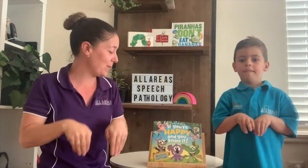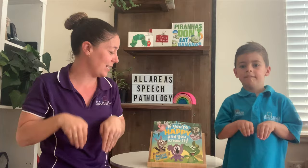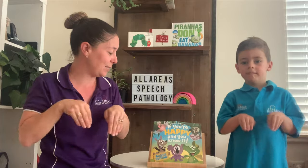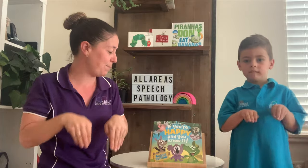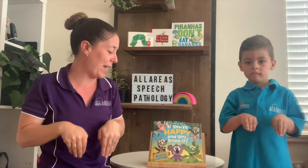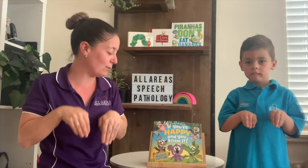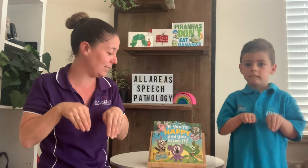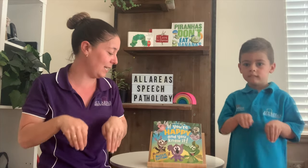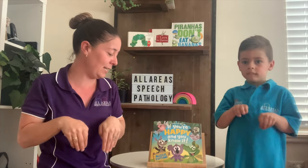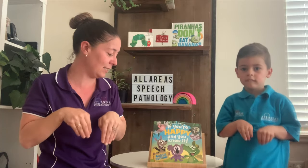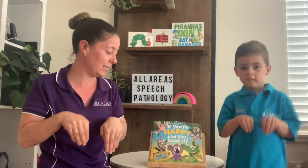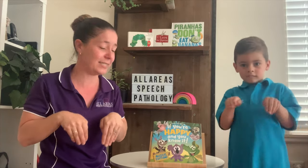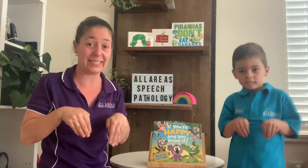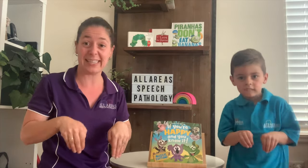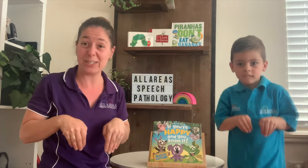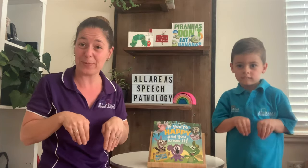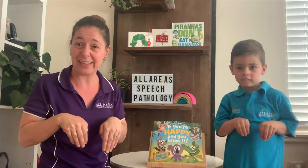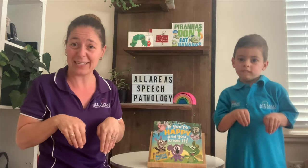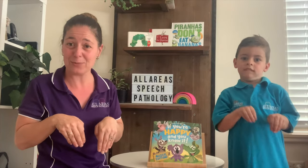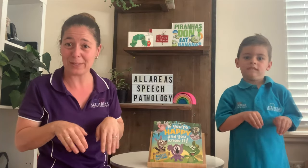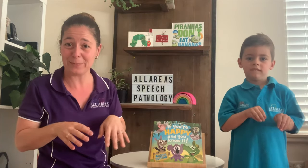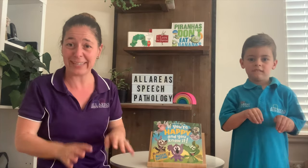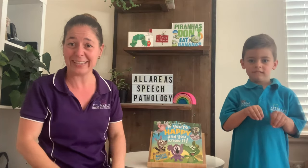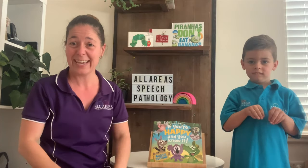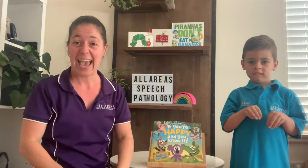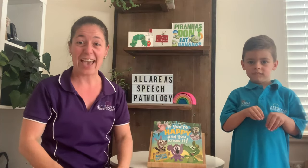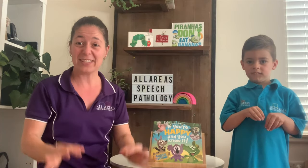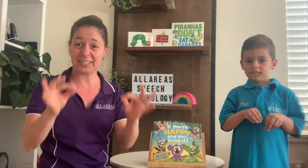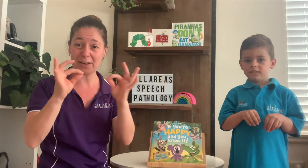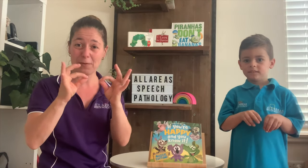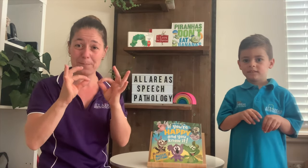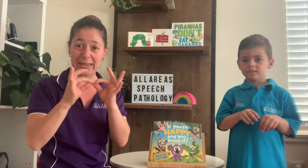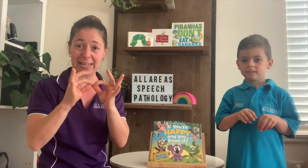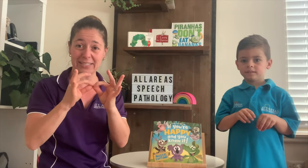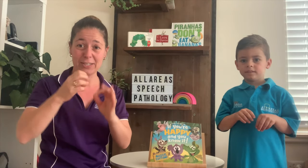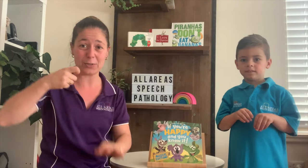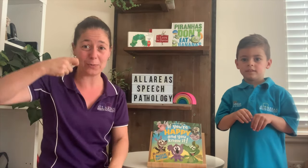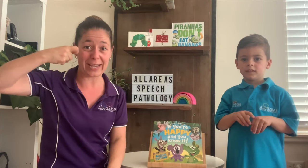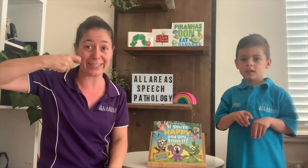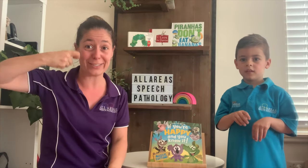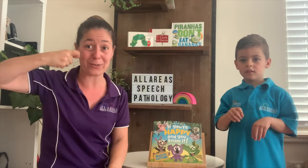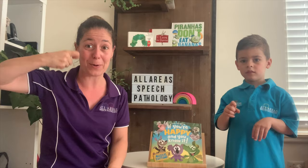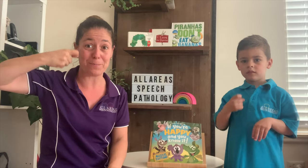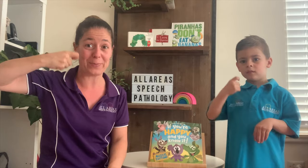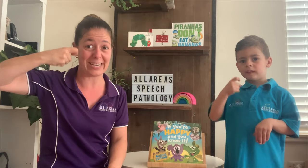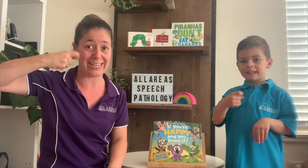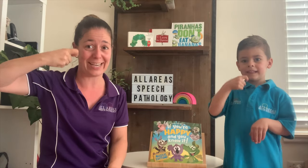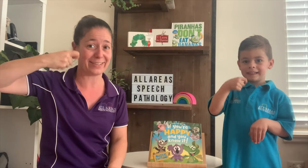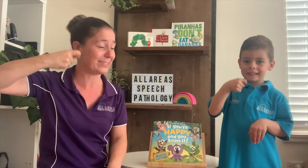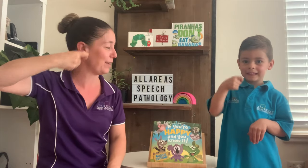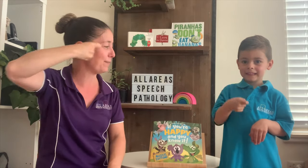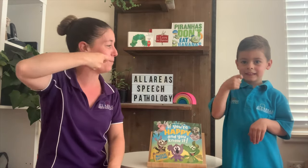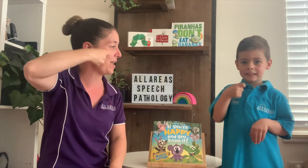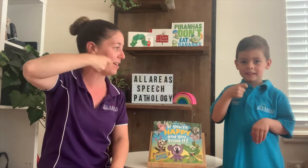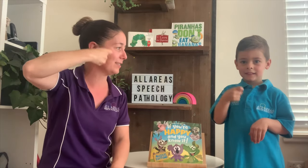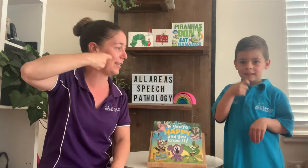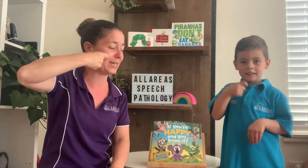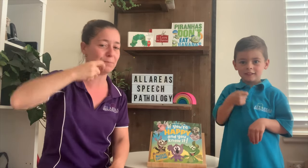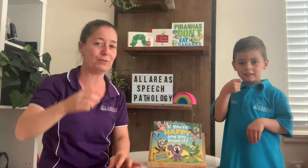that's bouncing, because that's a little bit like a wallaby. And the sign for bandicoot, we're going to do a bee. And the sign for mouse, like a bush